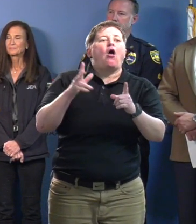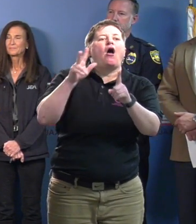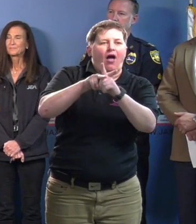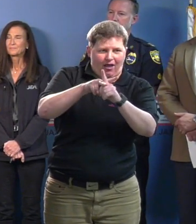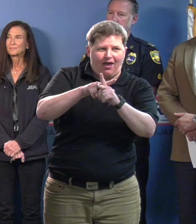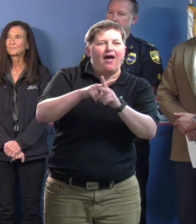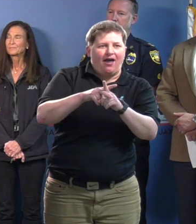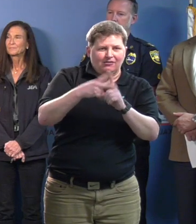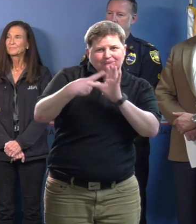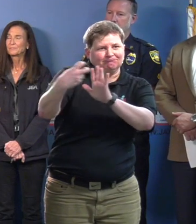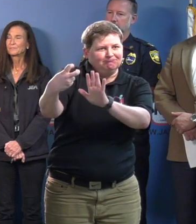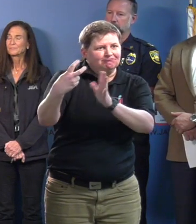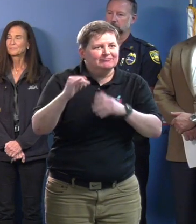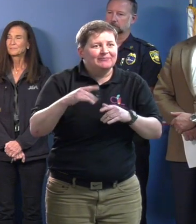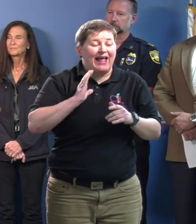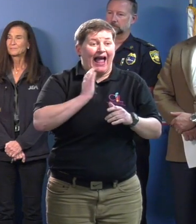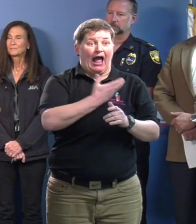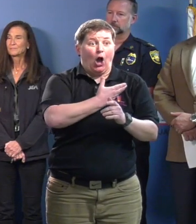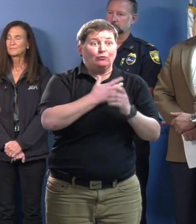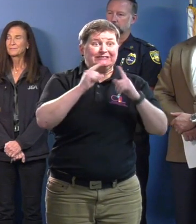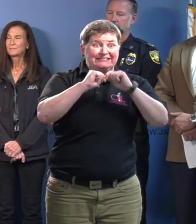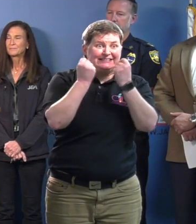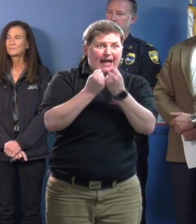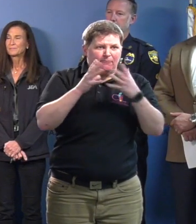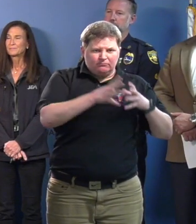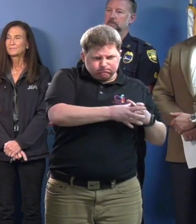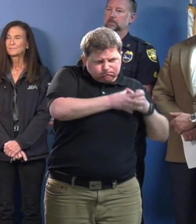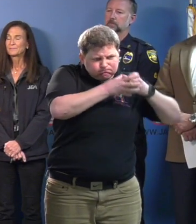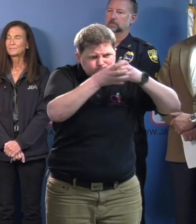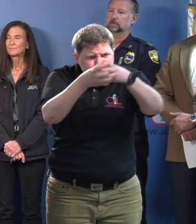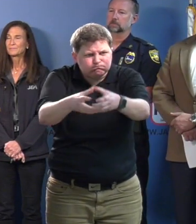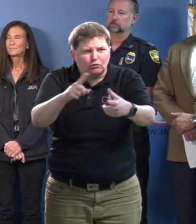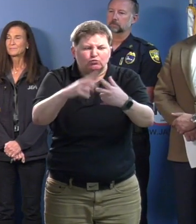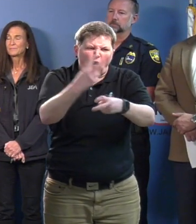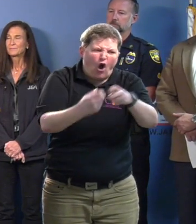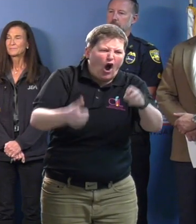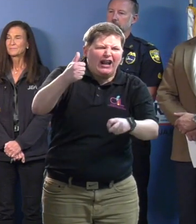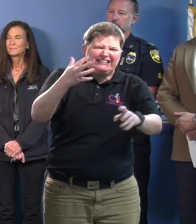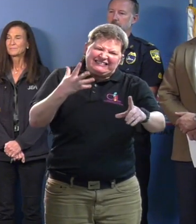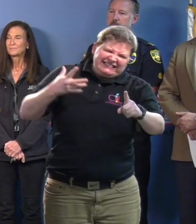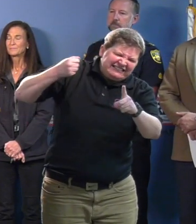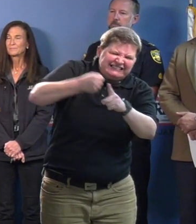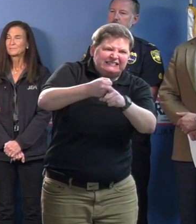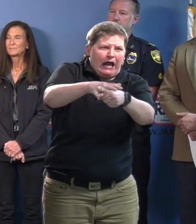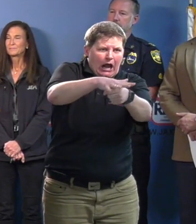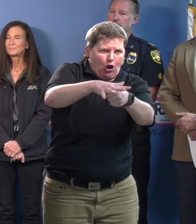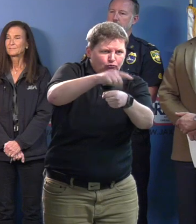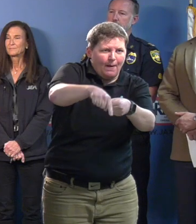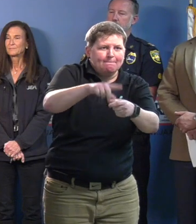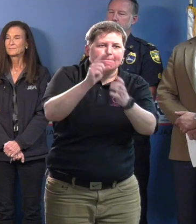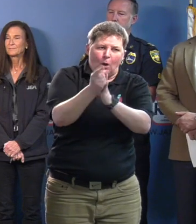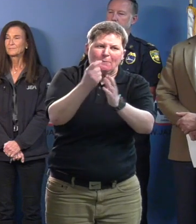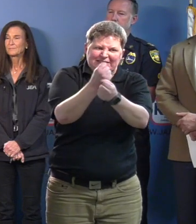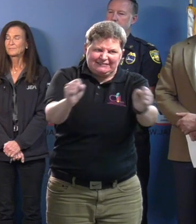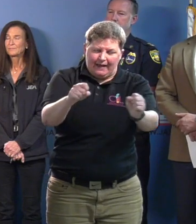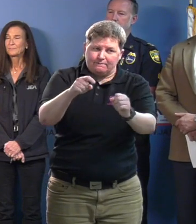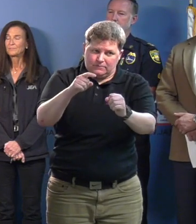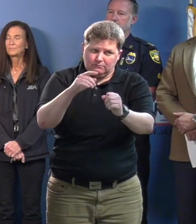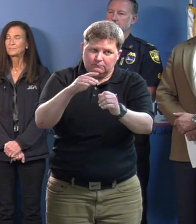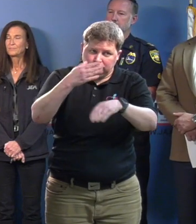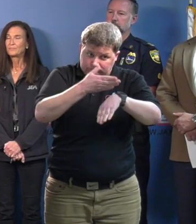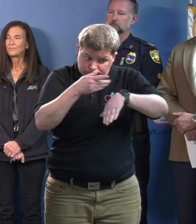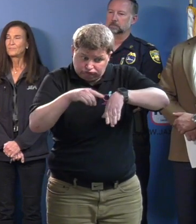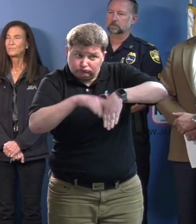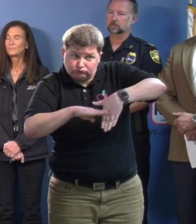the hardest hit areas as soon as it is safe for them to do so when this storm passes down south of Tampa. And I